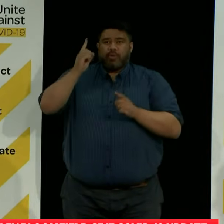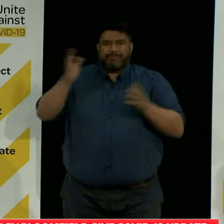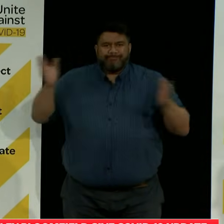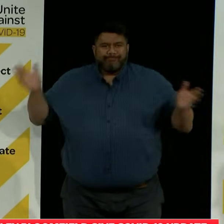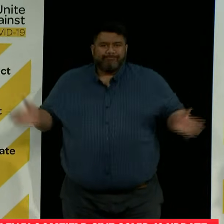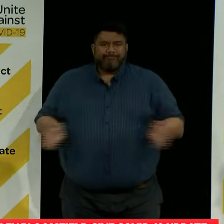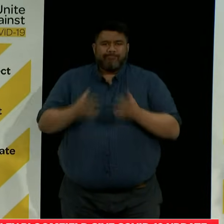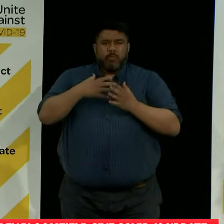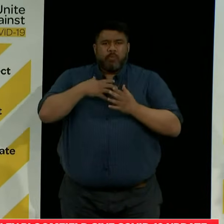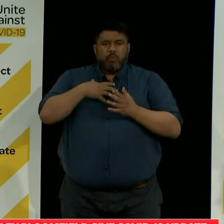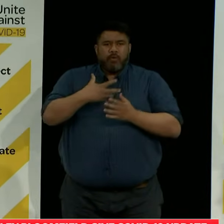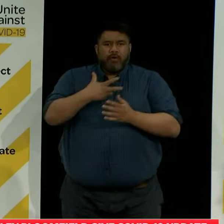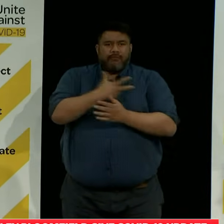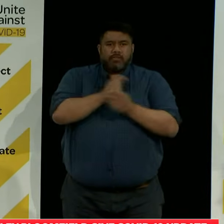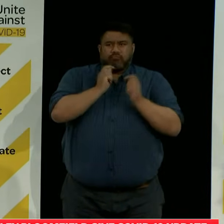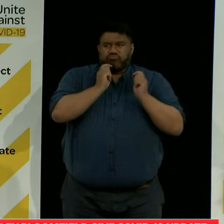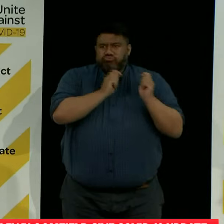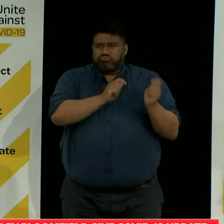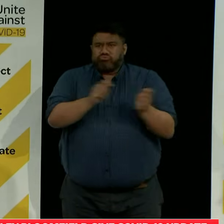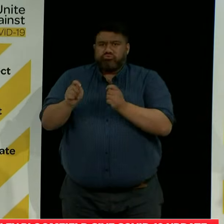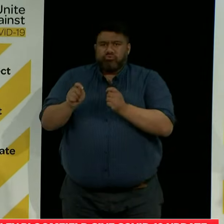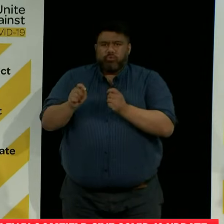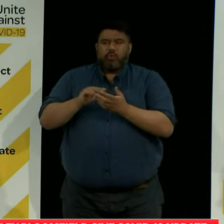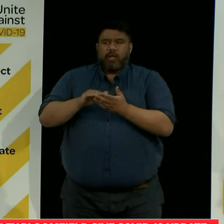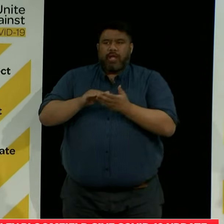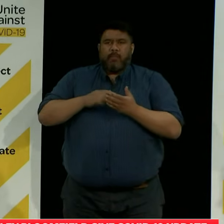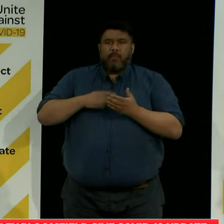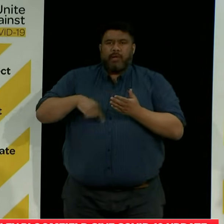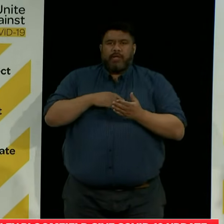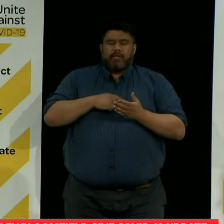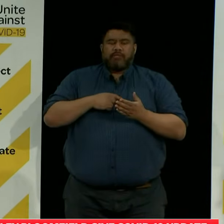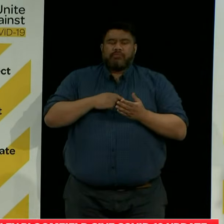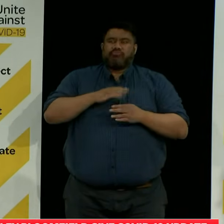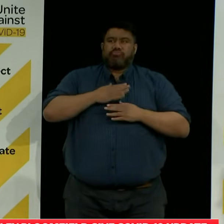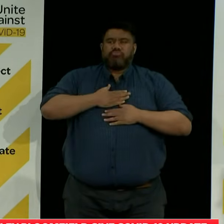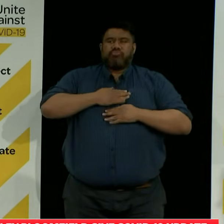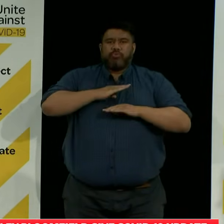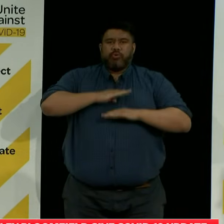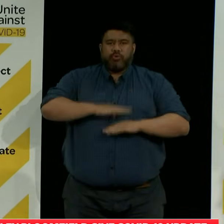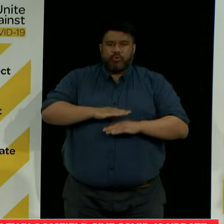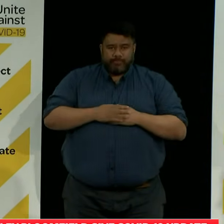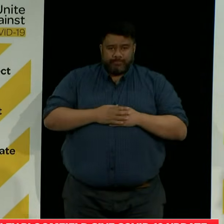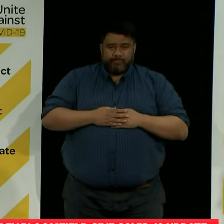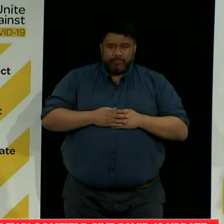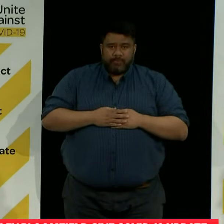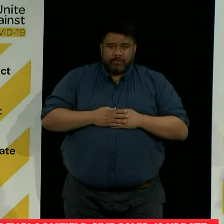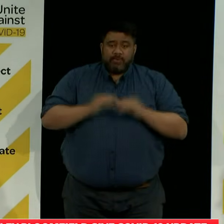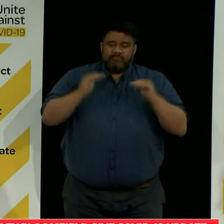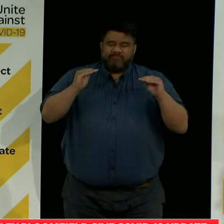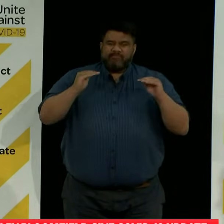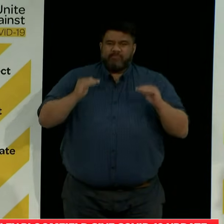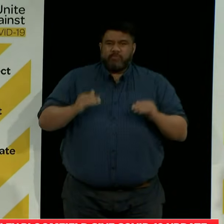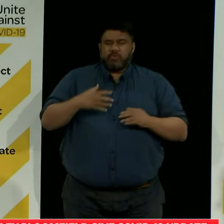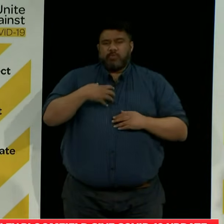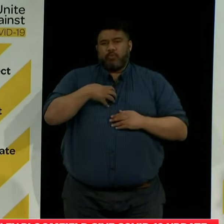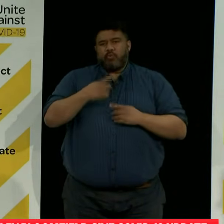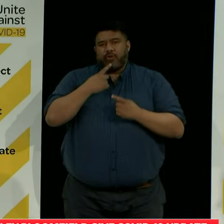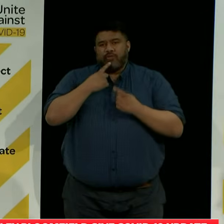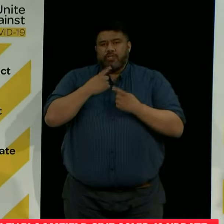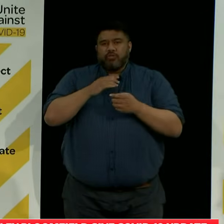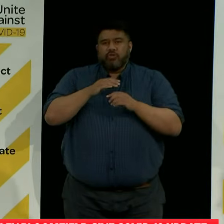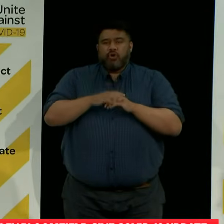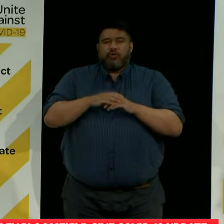be essential to giving us confidence. Now to cover off quickly some additional important information. The easing of Alert Level